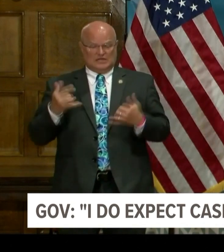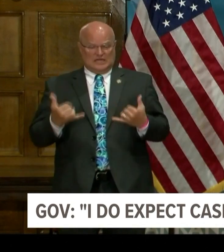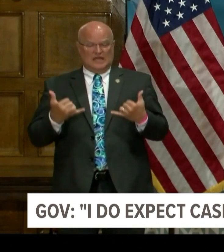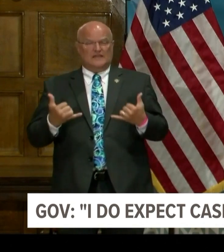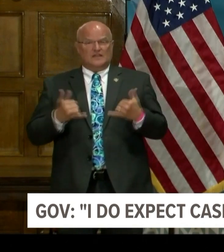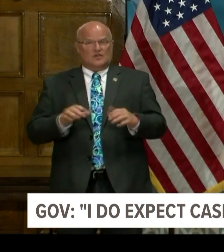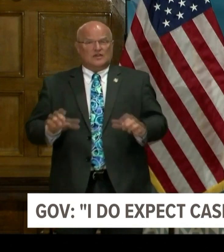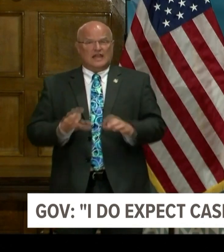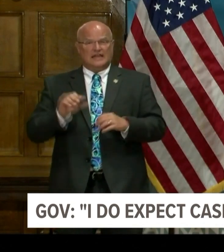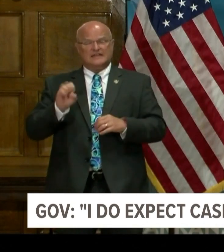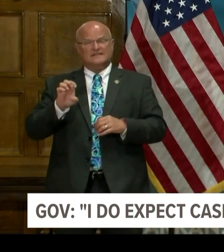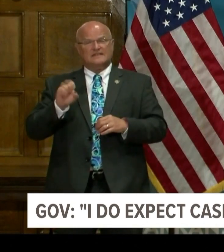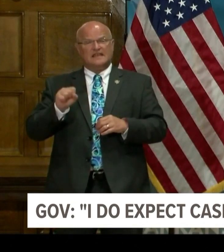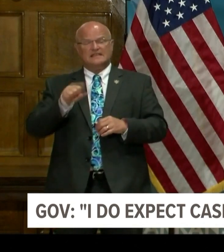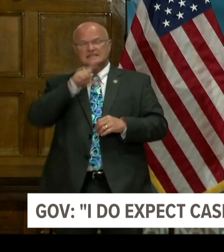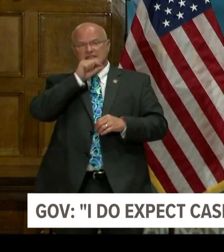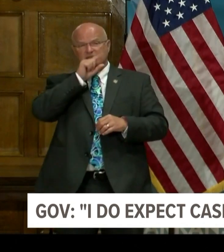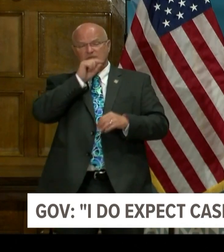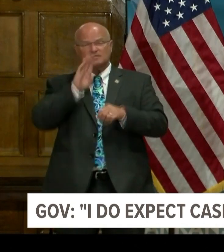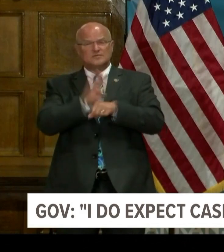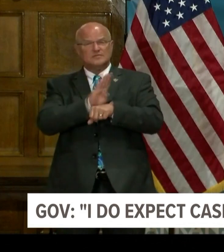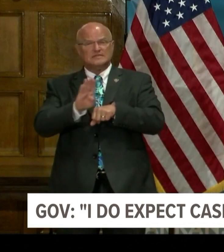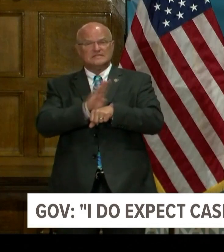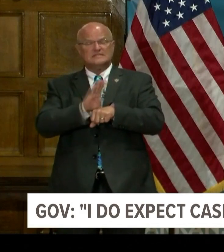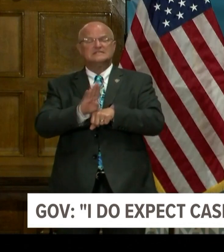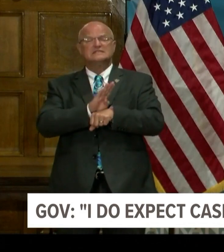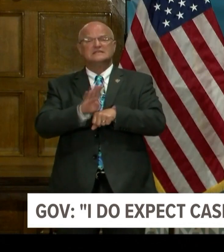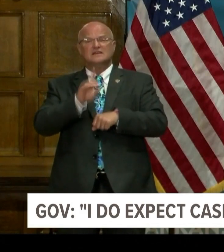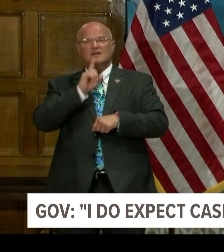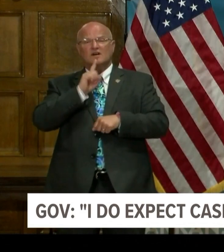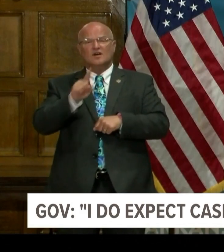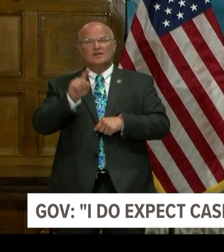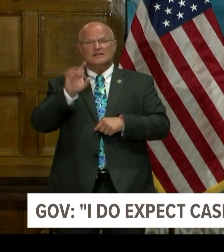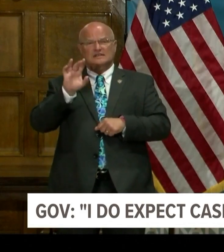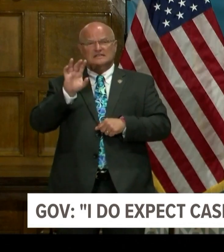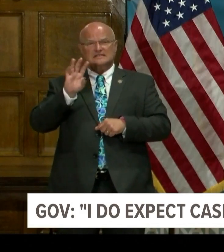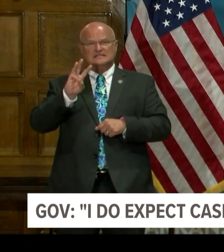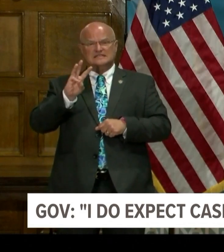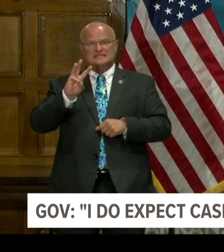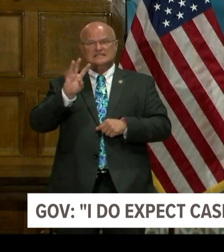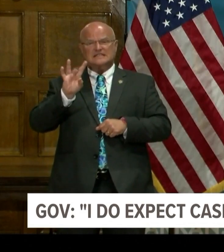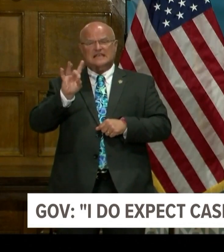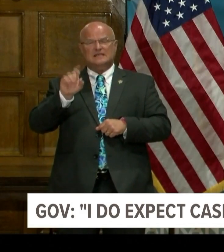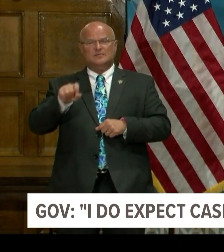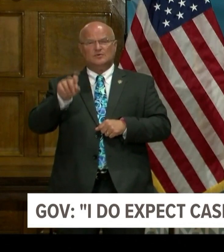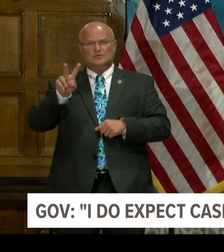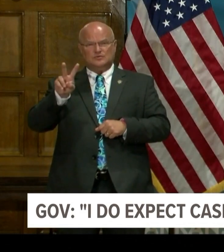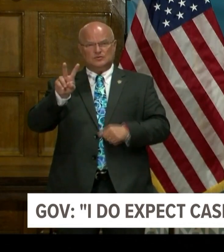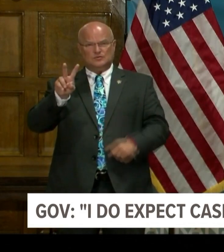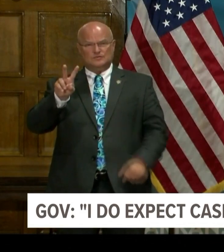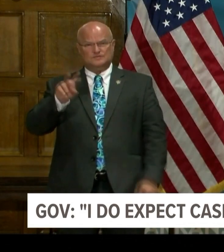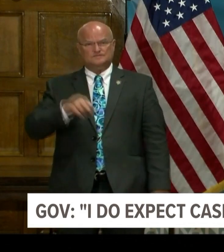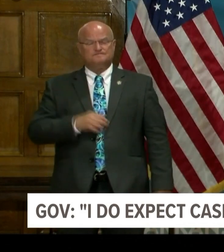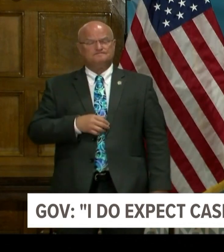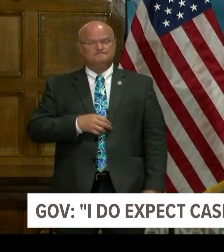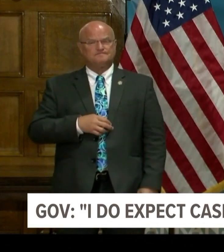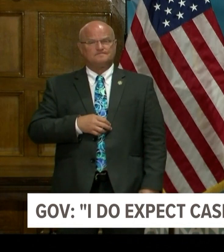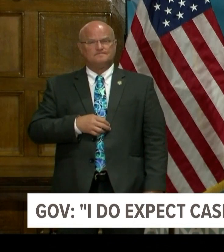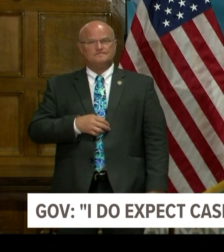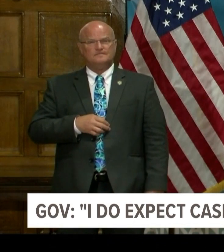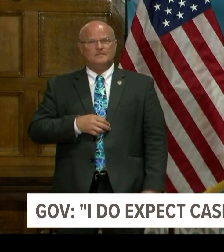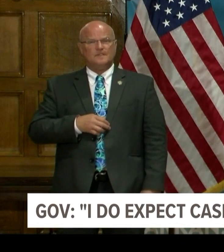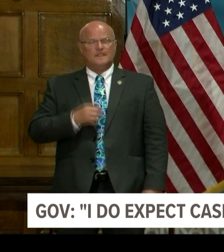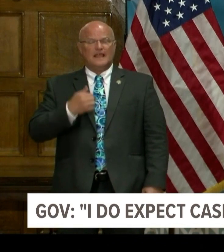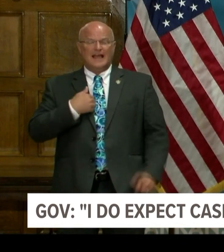current active cases in that business area are 68.2. And